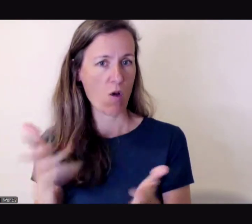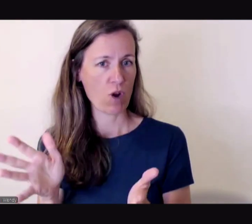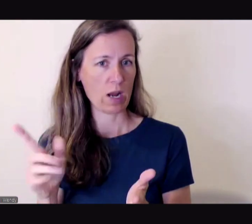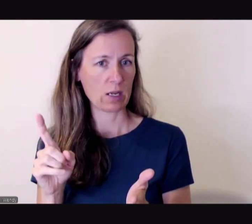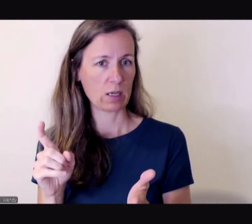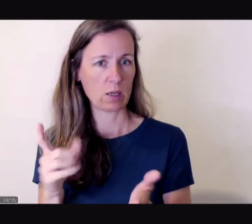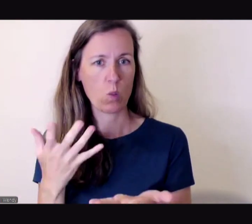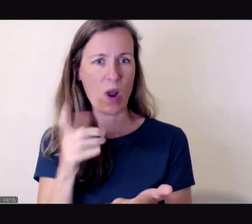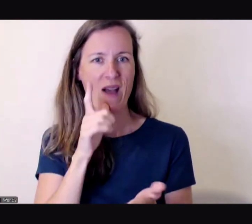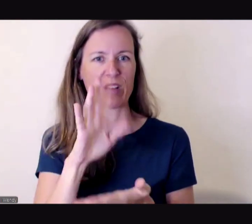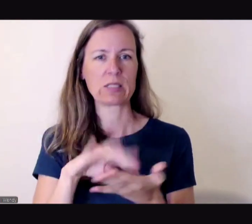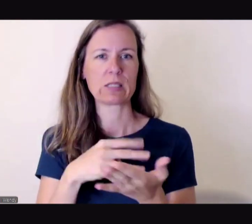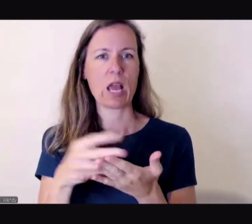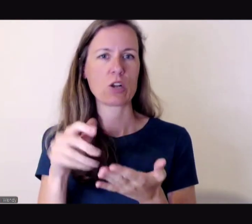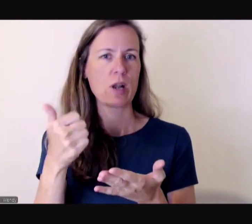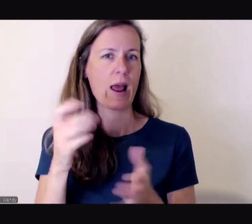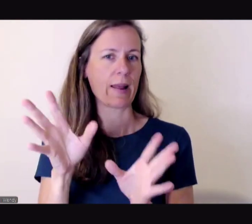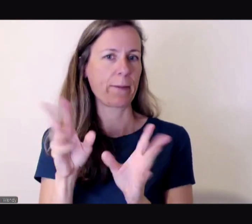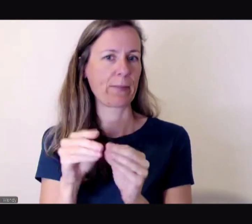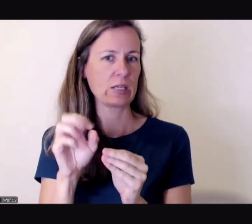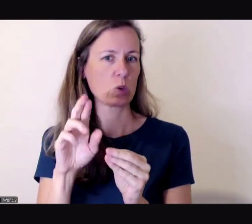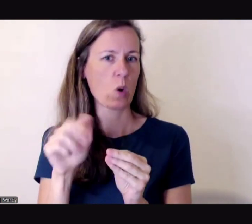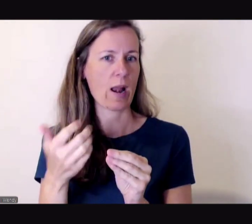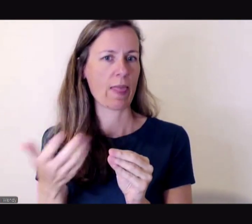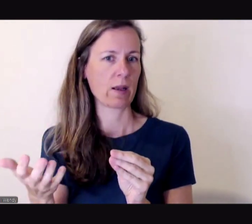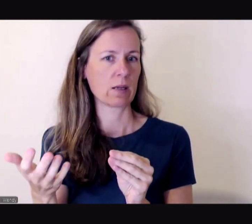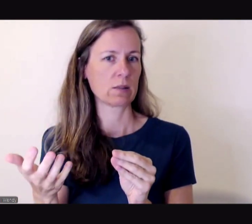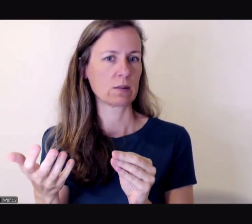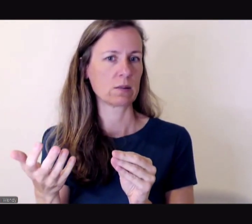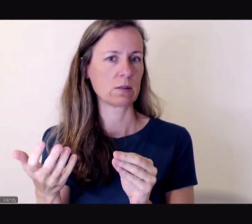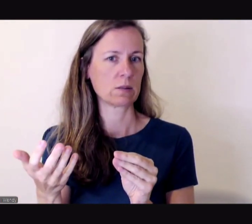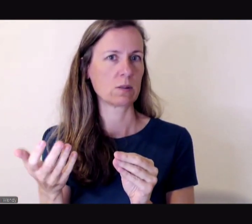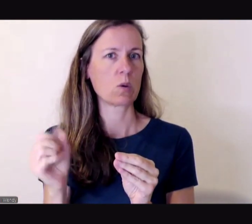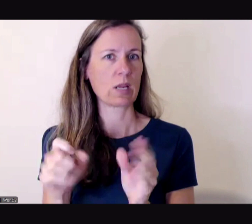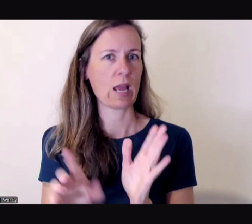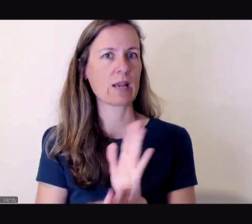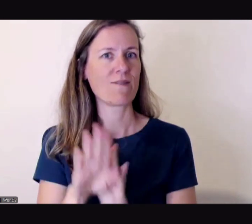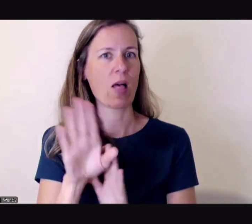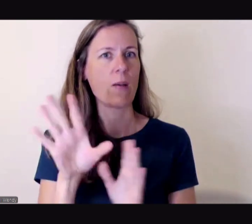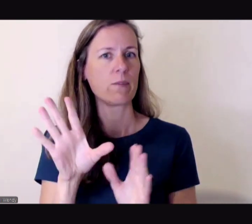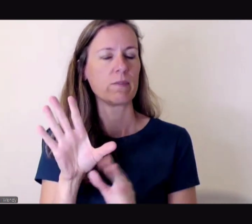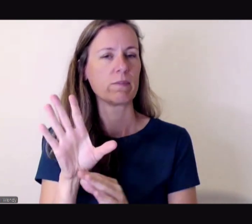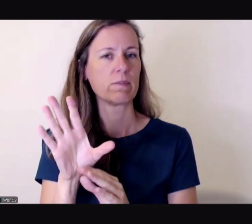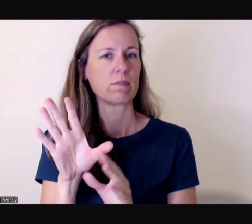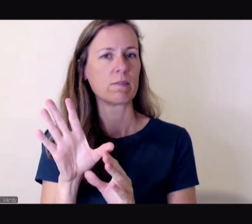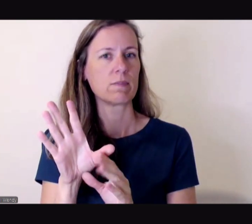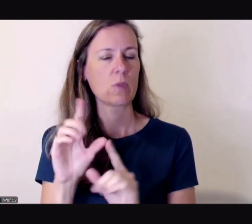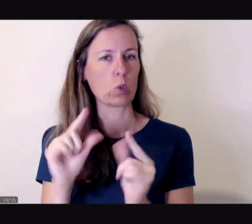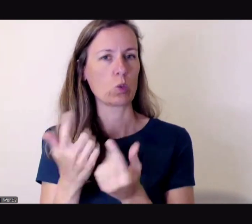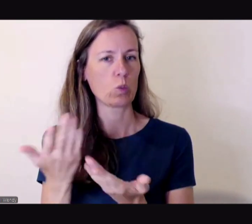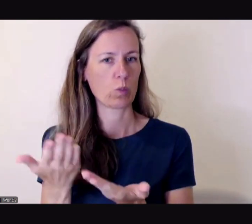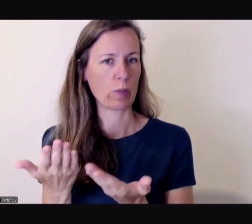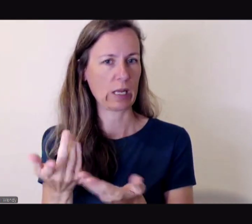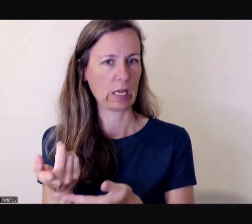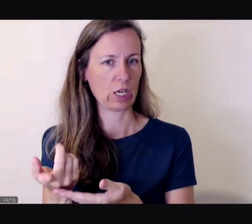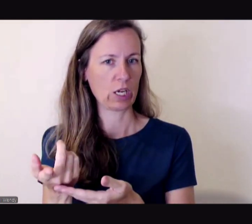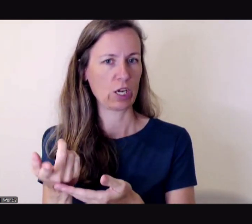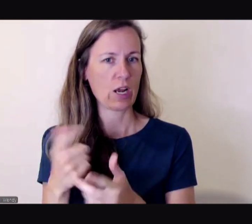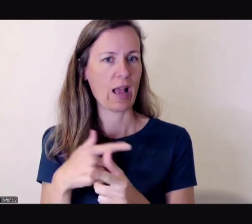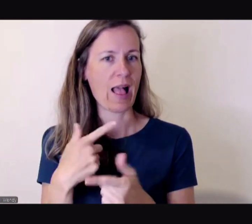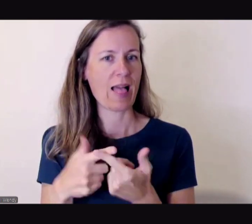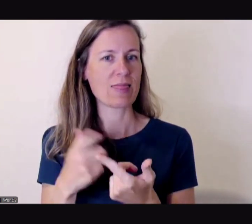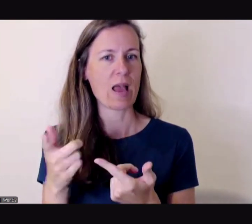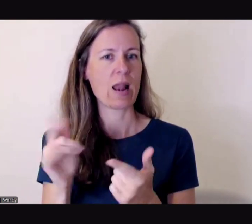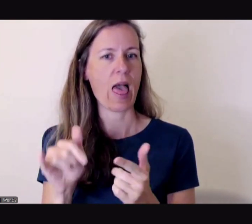is so we can form the committee here, and then that committee can report out at the June town meeting. Okay, so